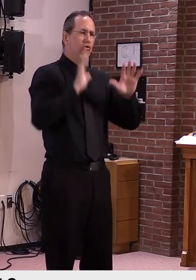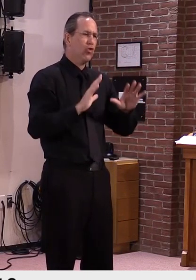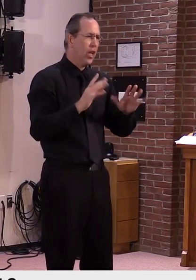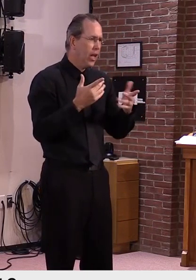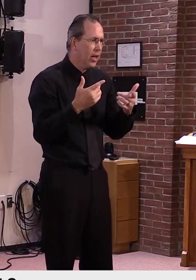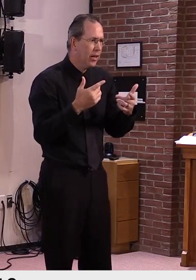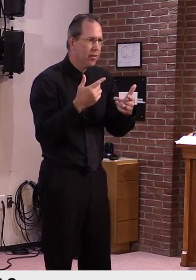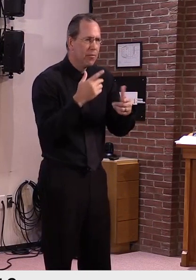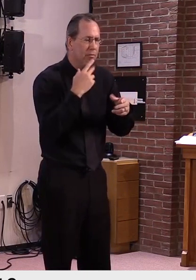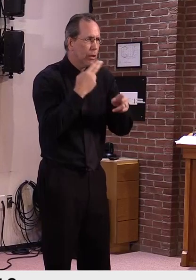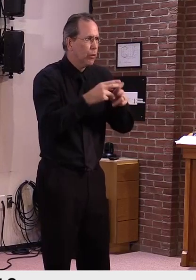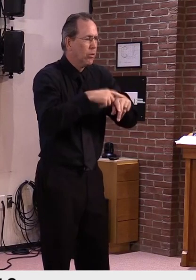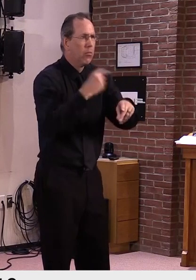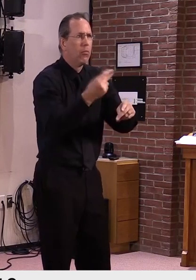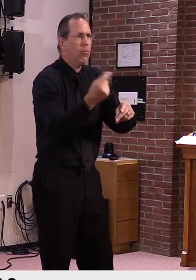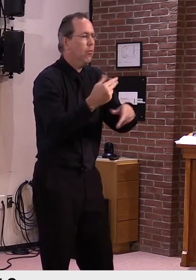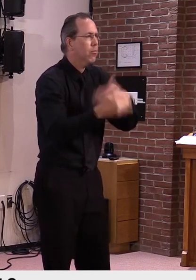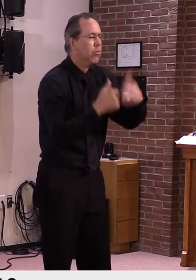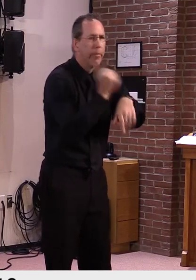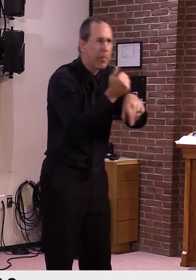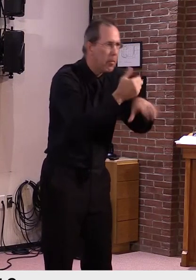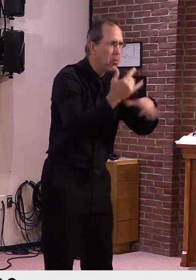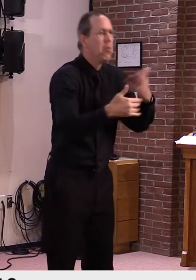get this system up and running.